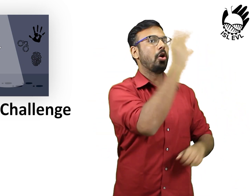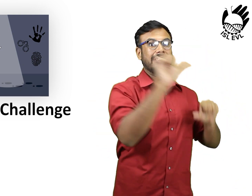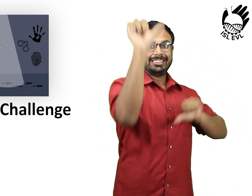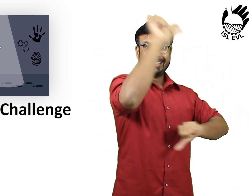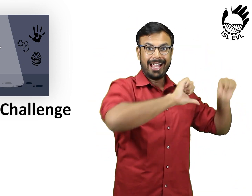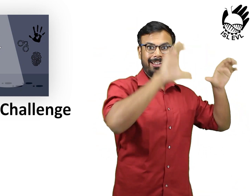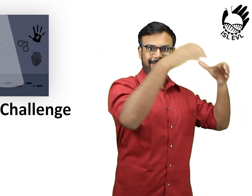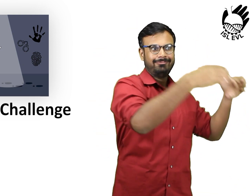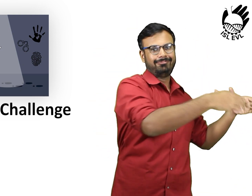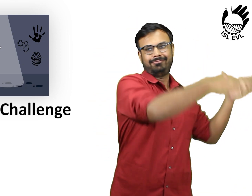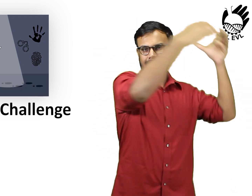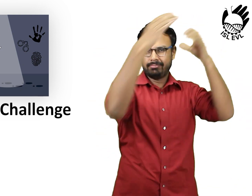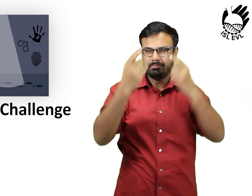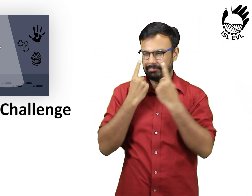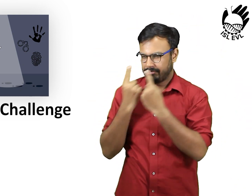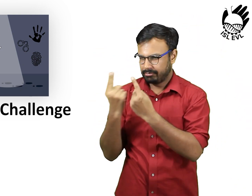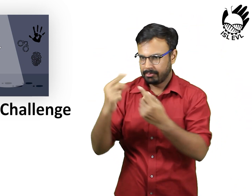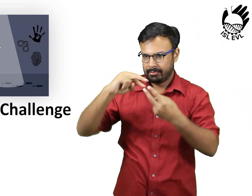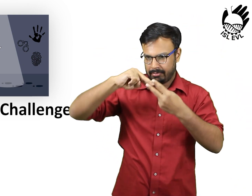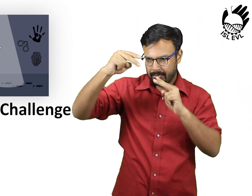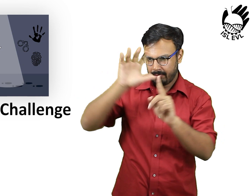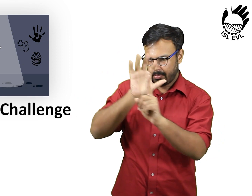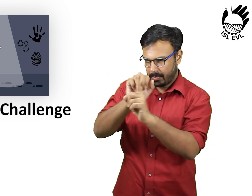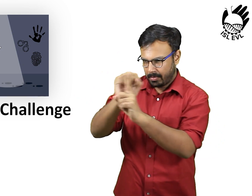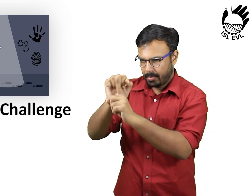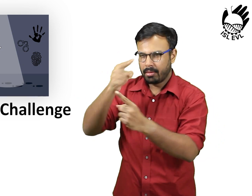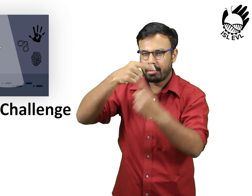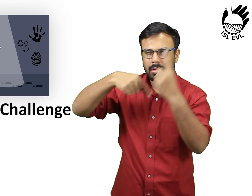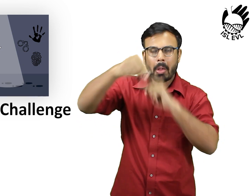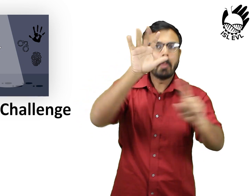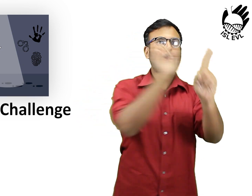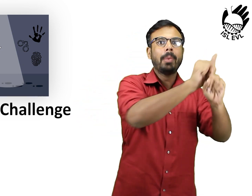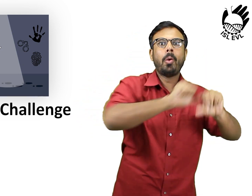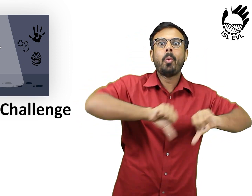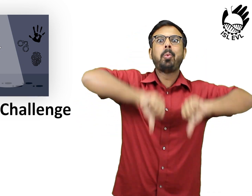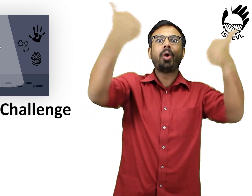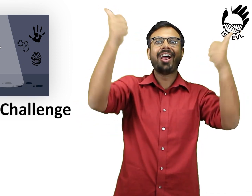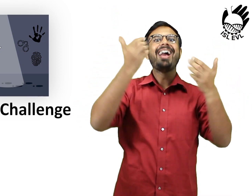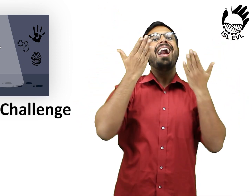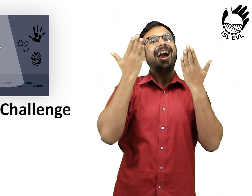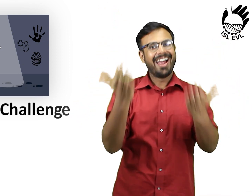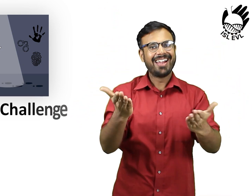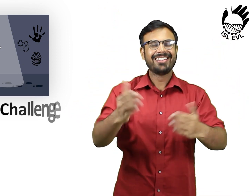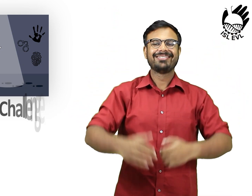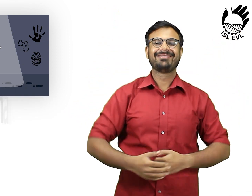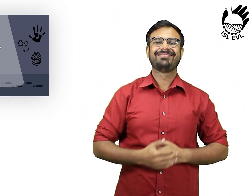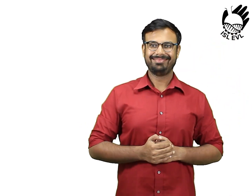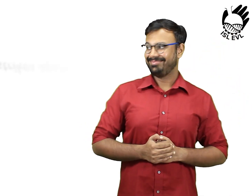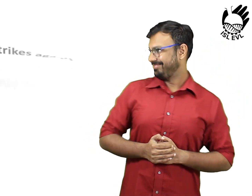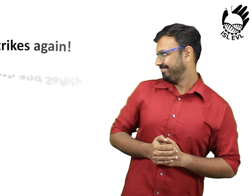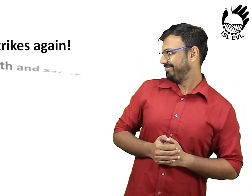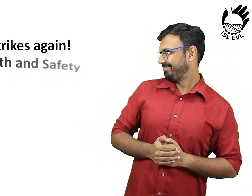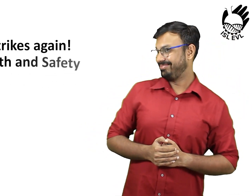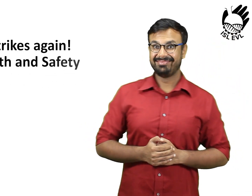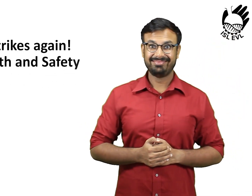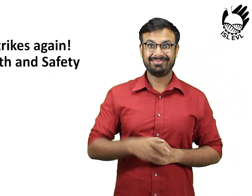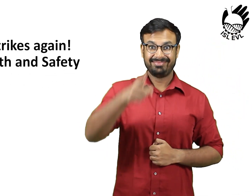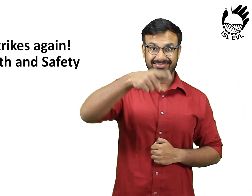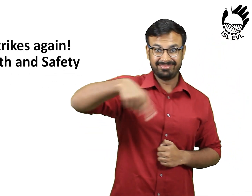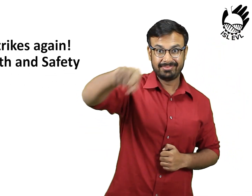evidence. For example, if a person who stole something left the place with